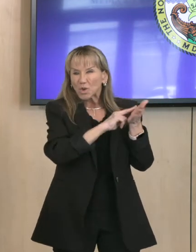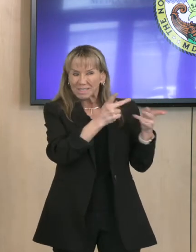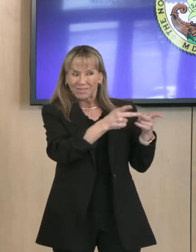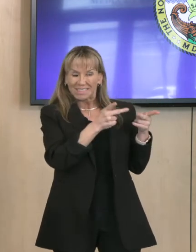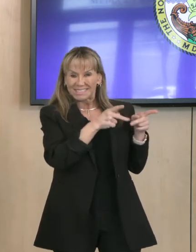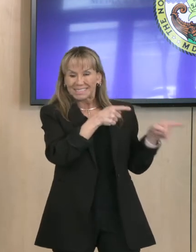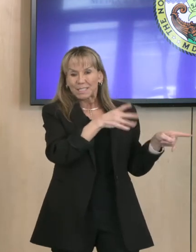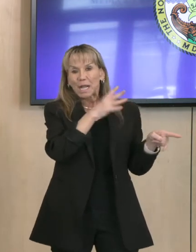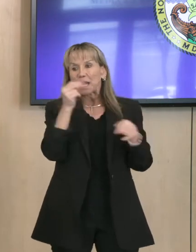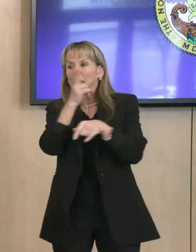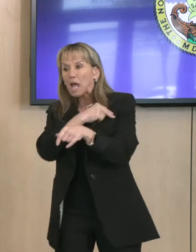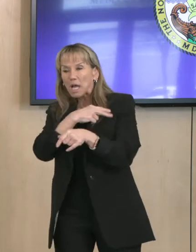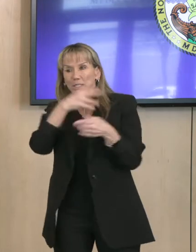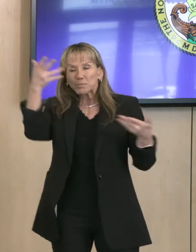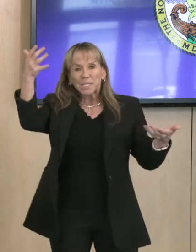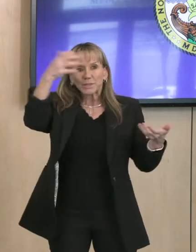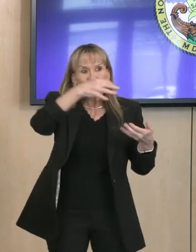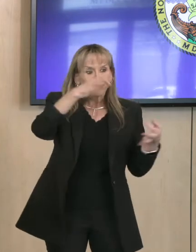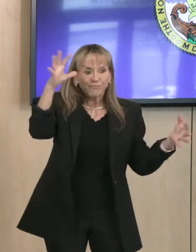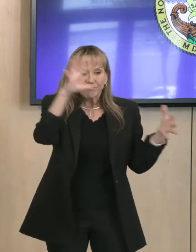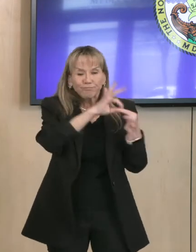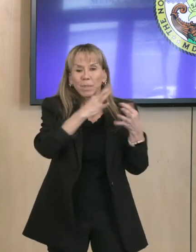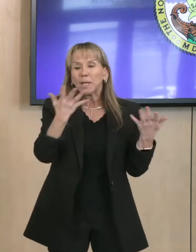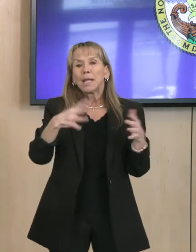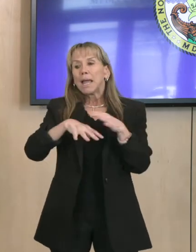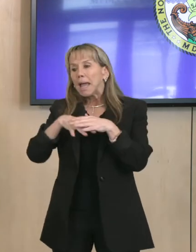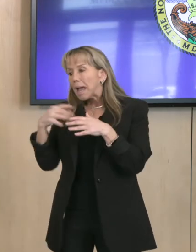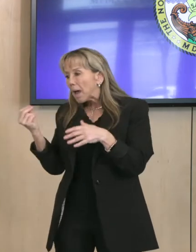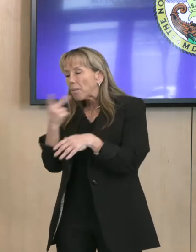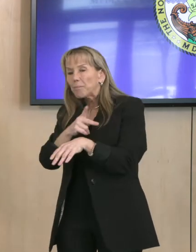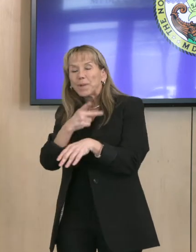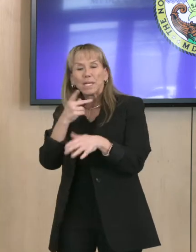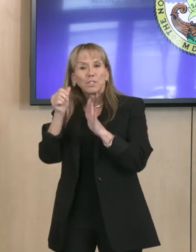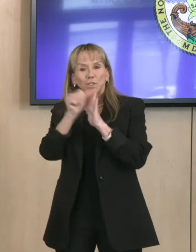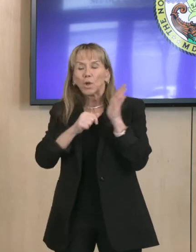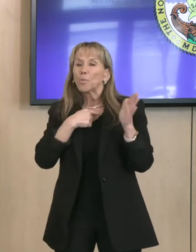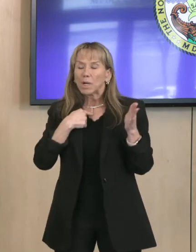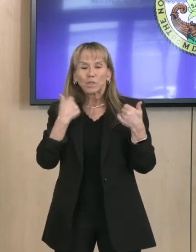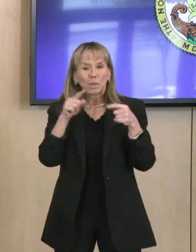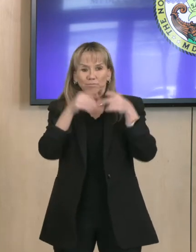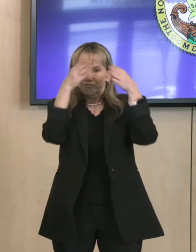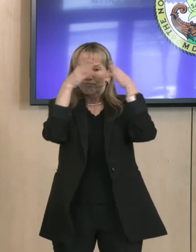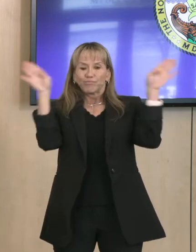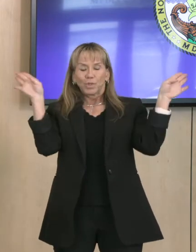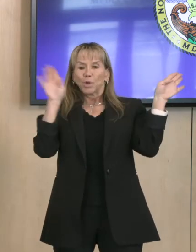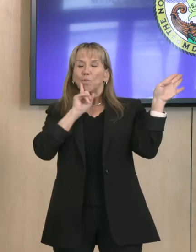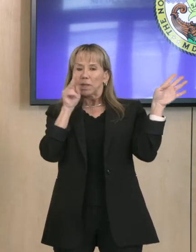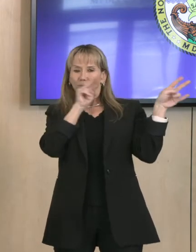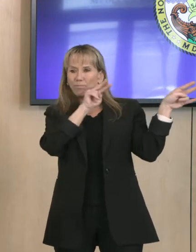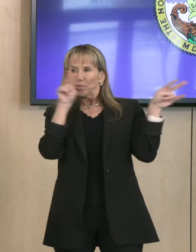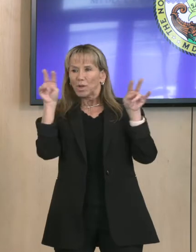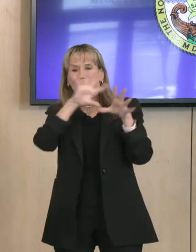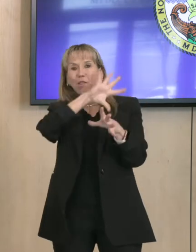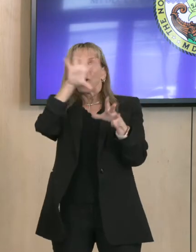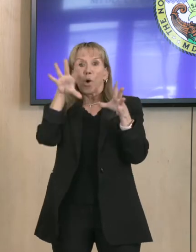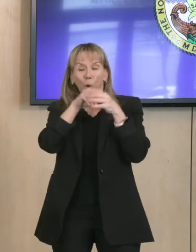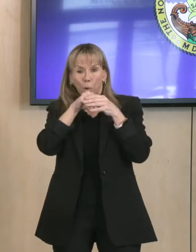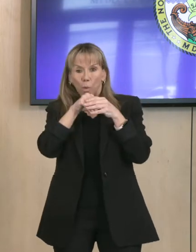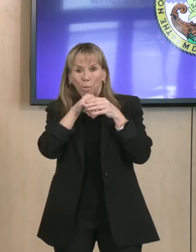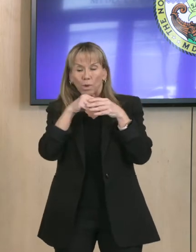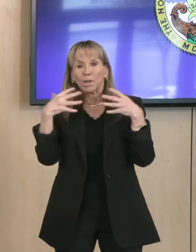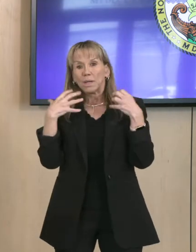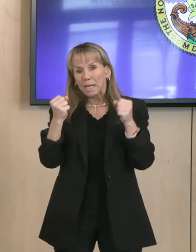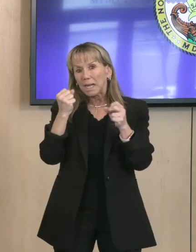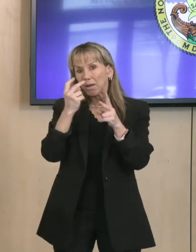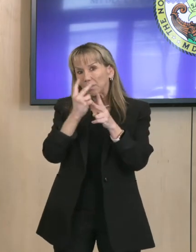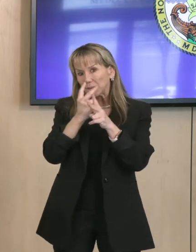our hospitals, the utilization of our outpatient surgery centers. We are taking a holistic look at the entirety of the healthcare system in coordination with